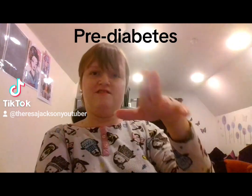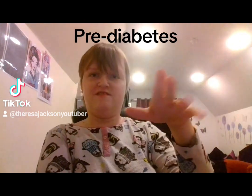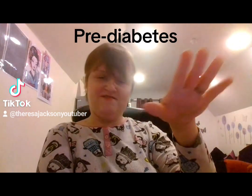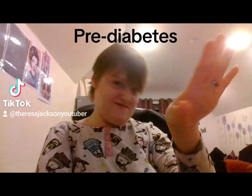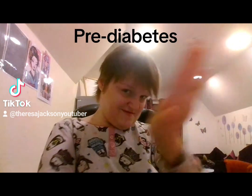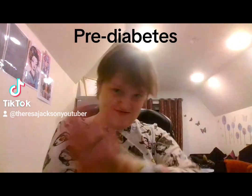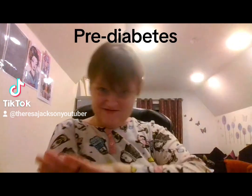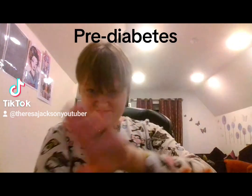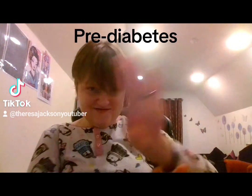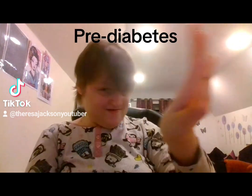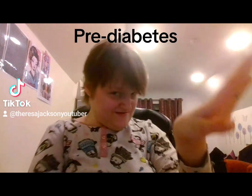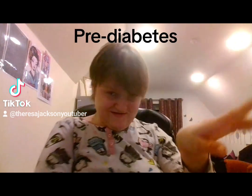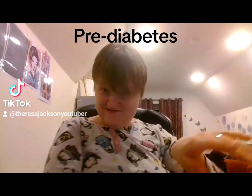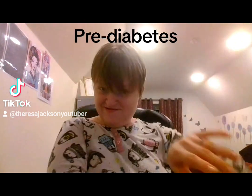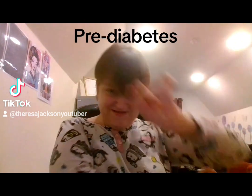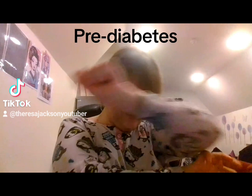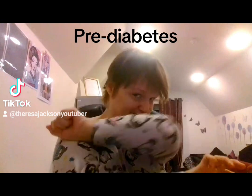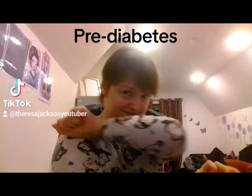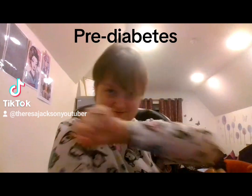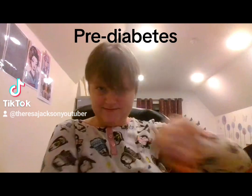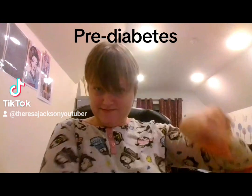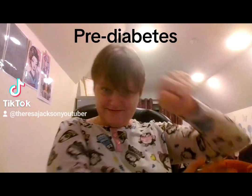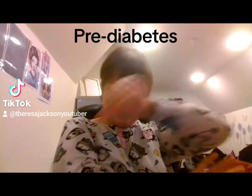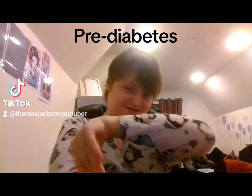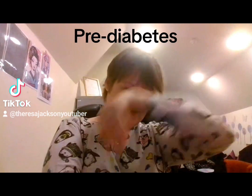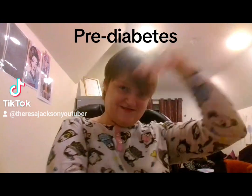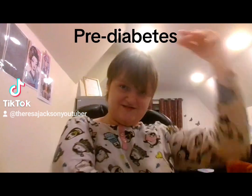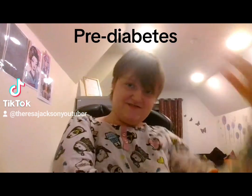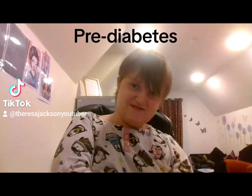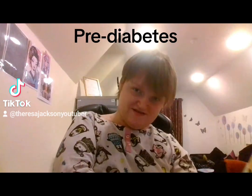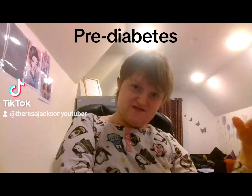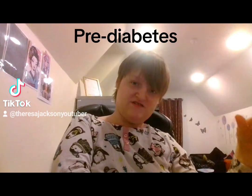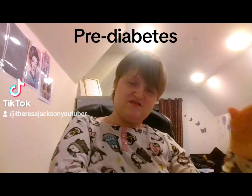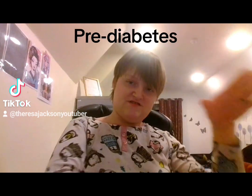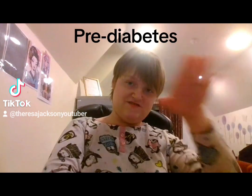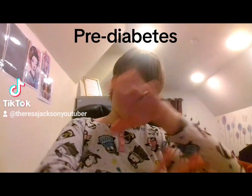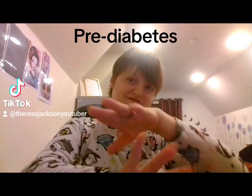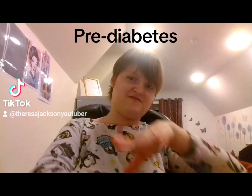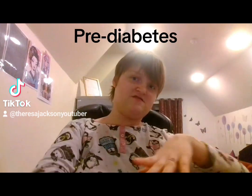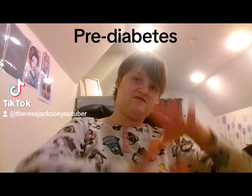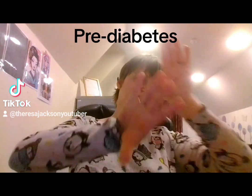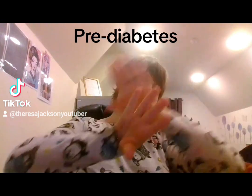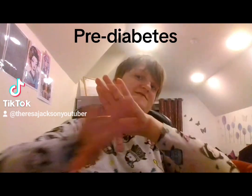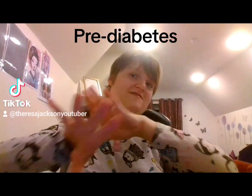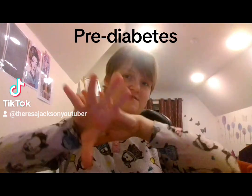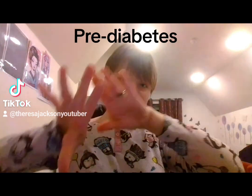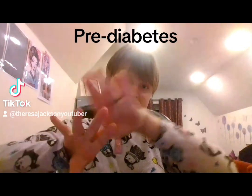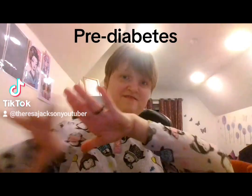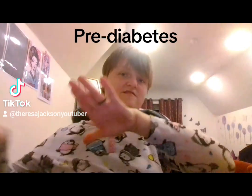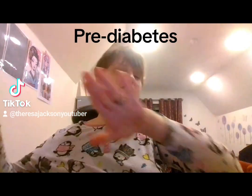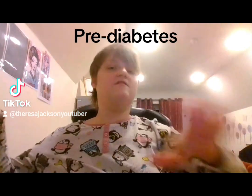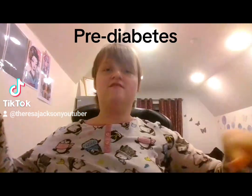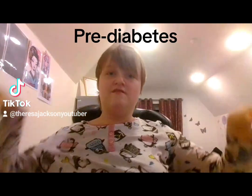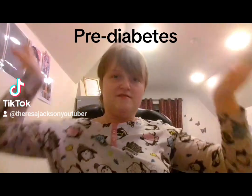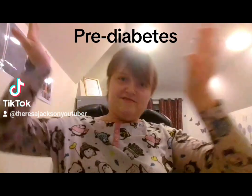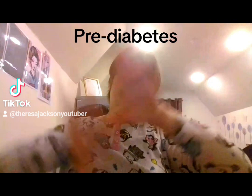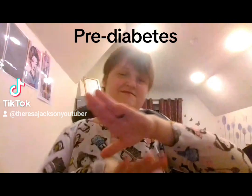with prediabetes. It can also be known as borderline diabetes.